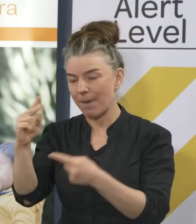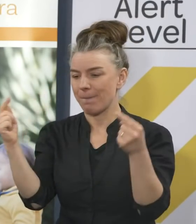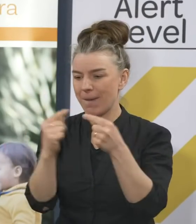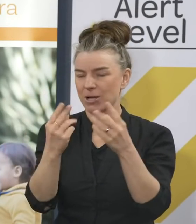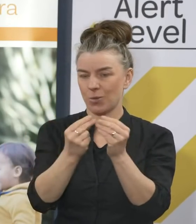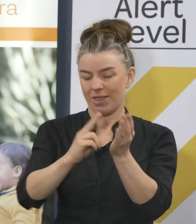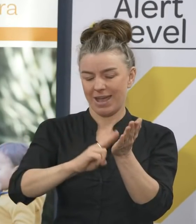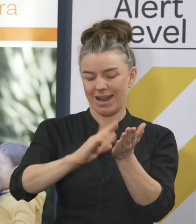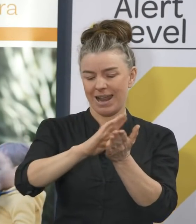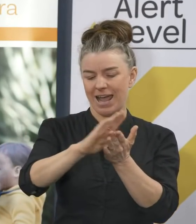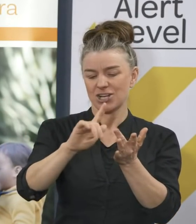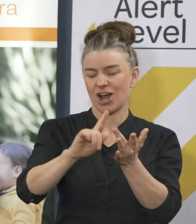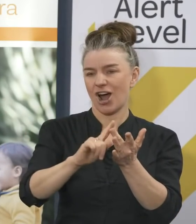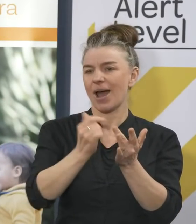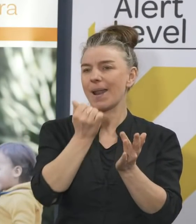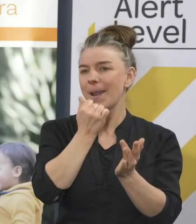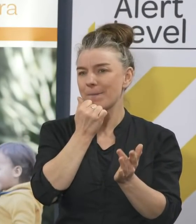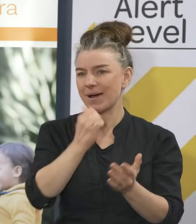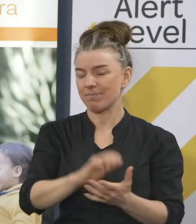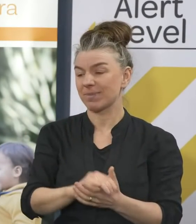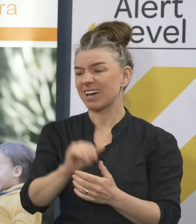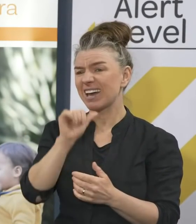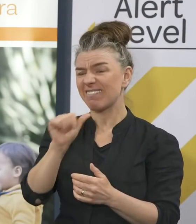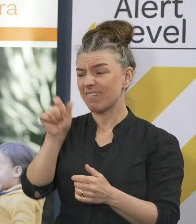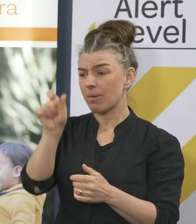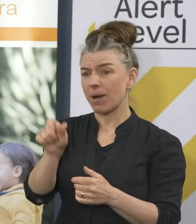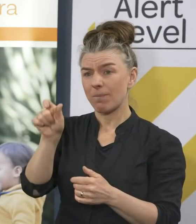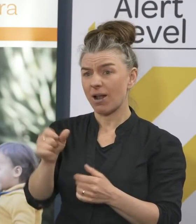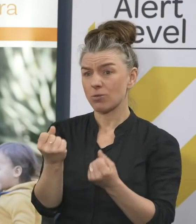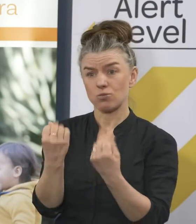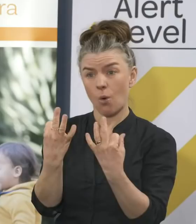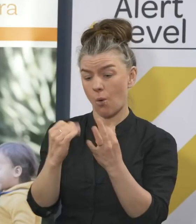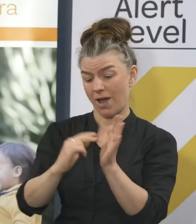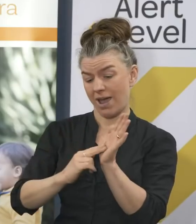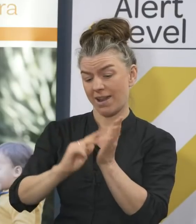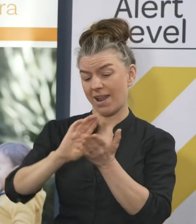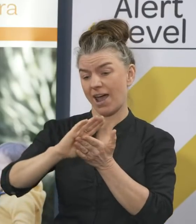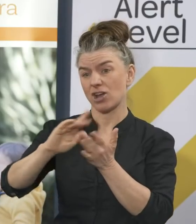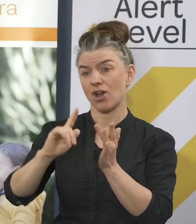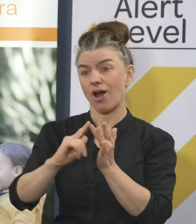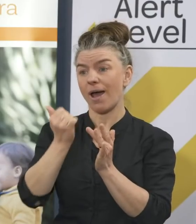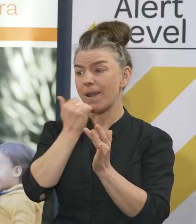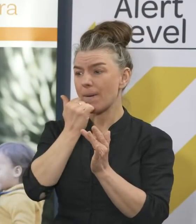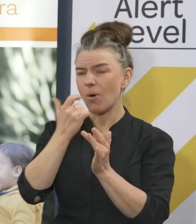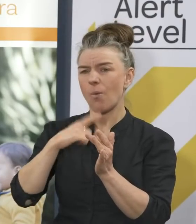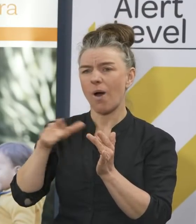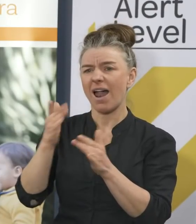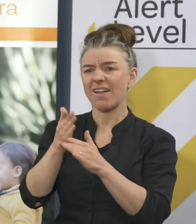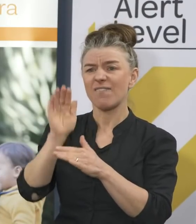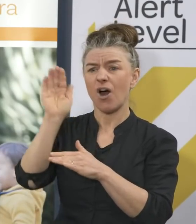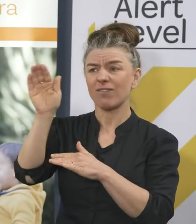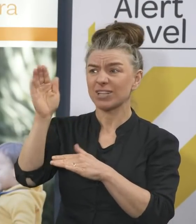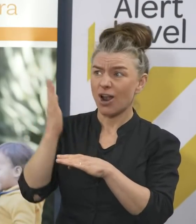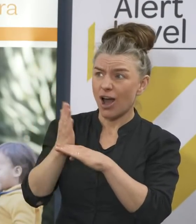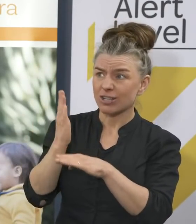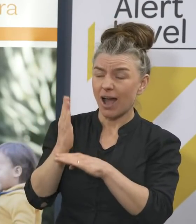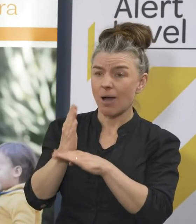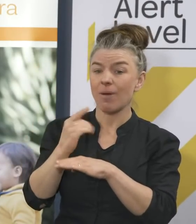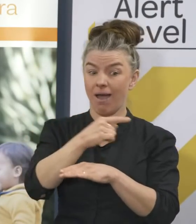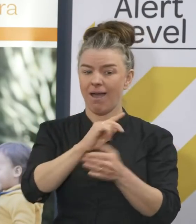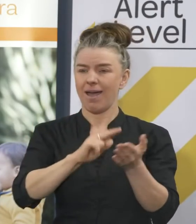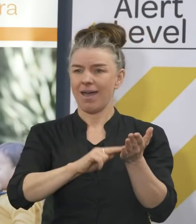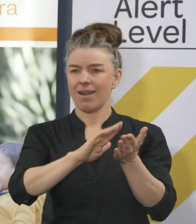databases, or if they don't have one, for example, they've been living overseas for some time, then we can work with the local DHBs to generate